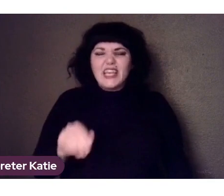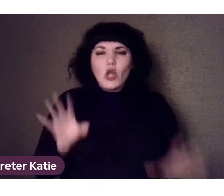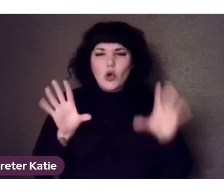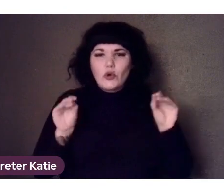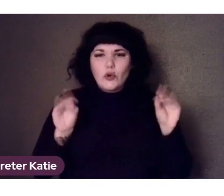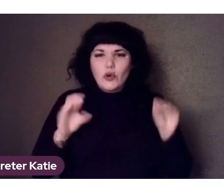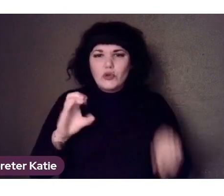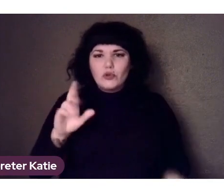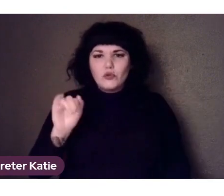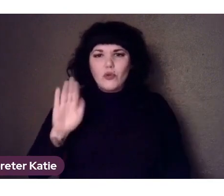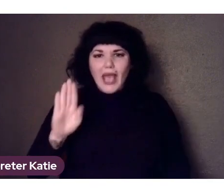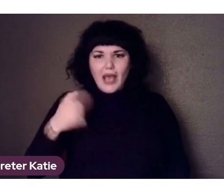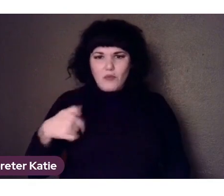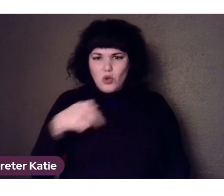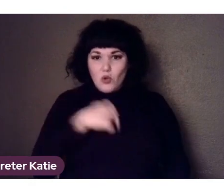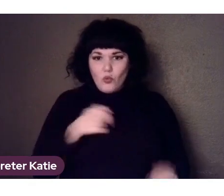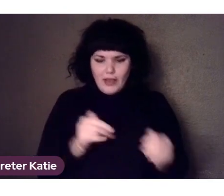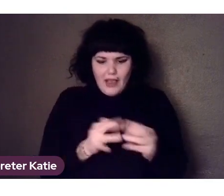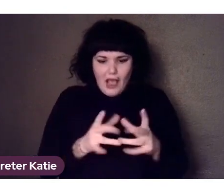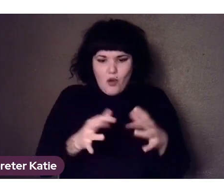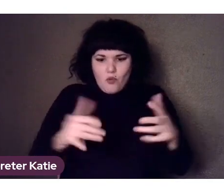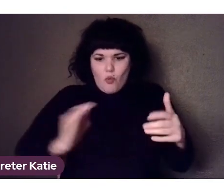home.